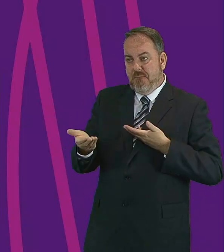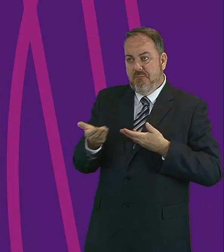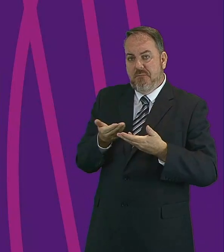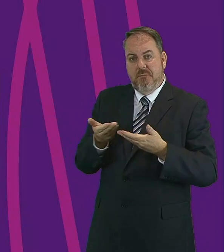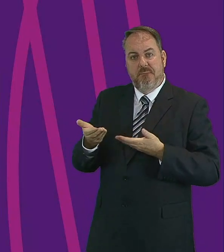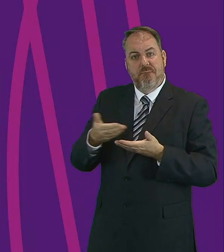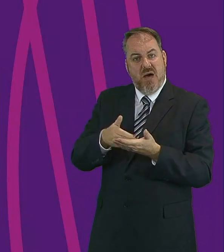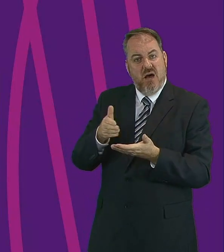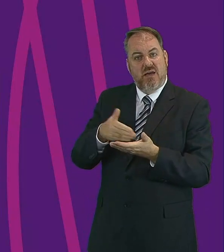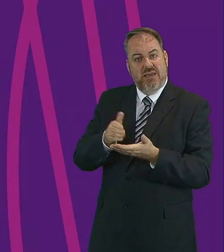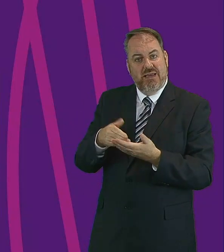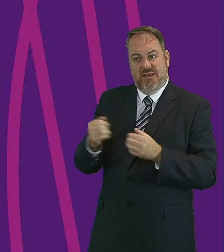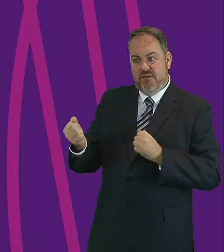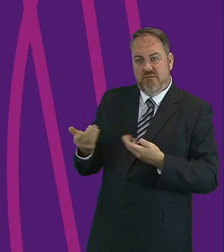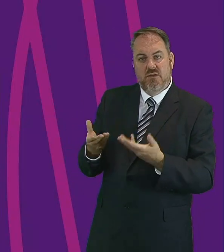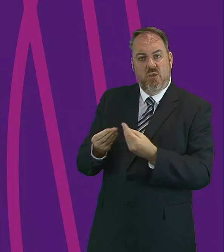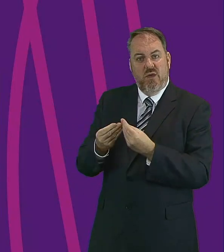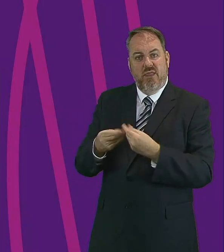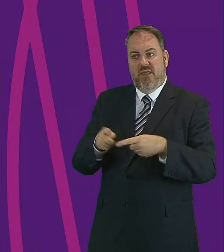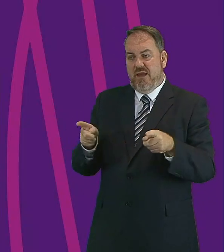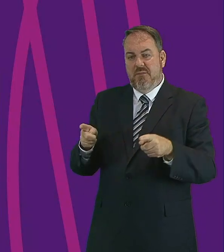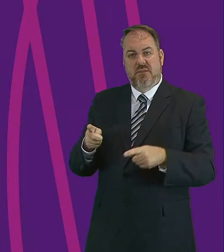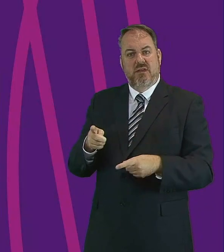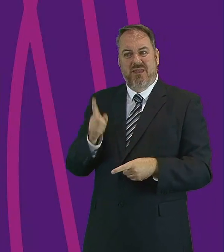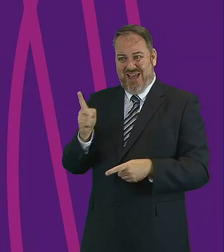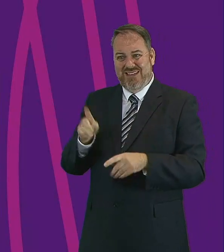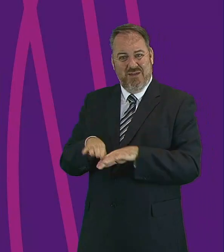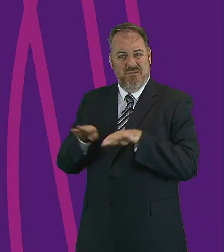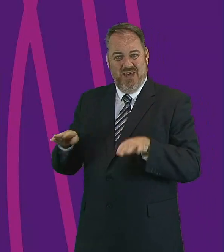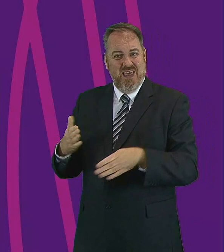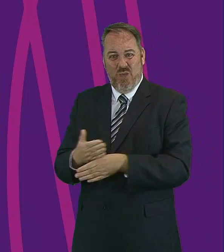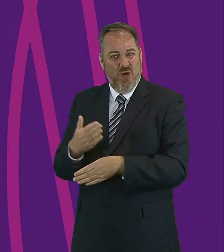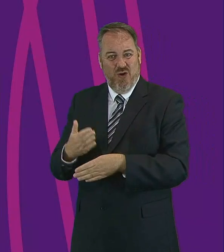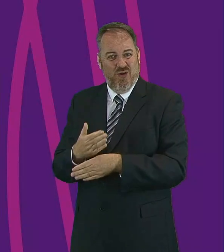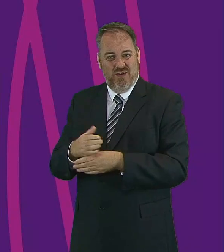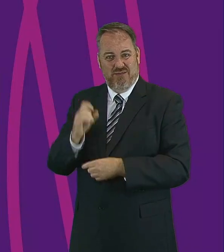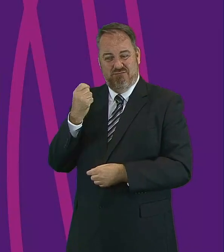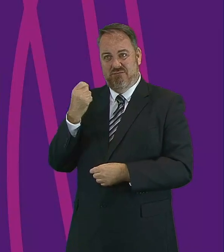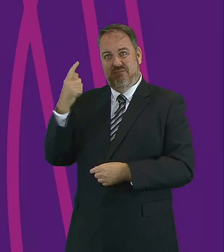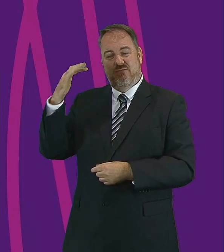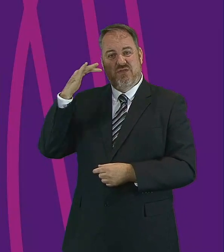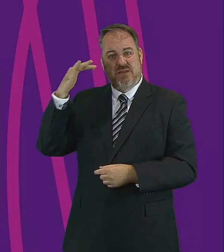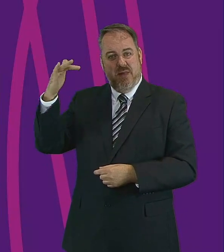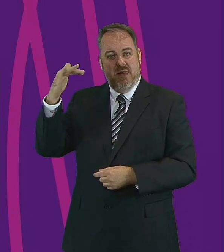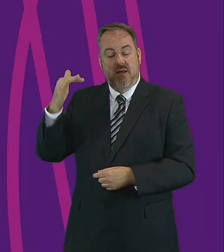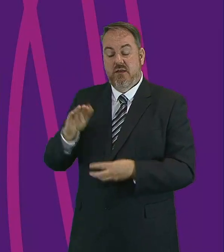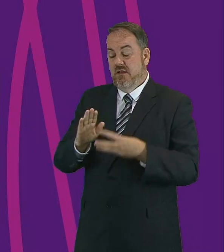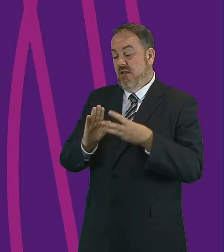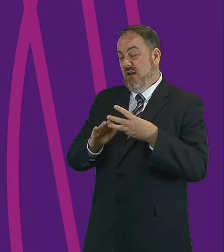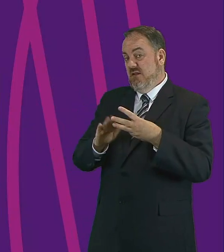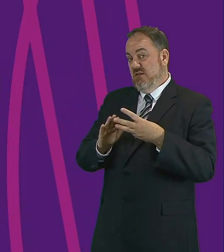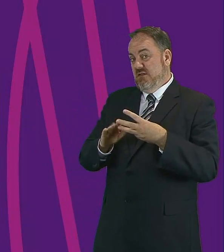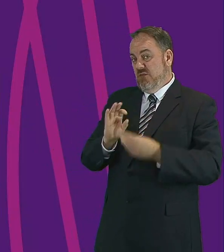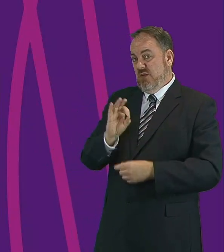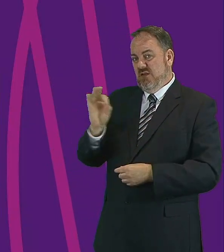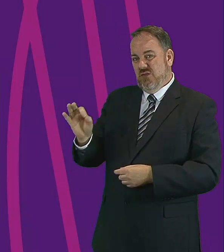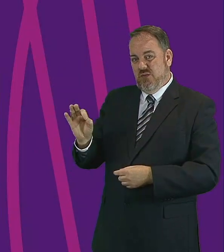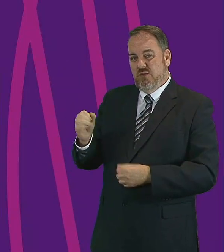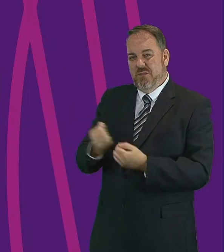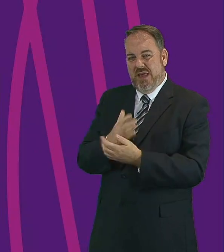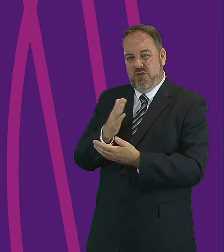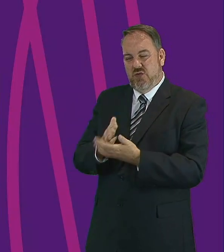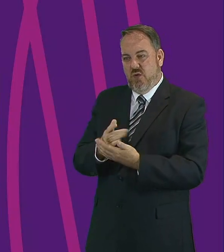recommended by our own Fair Work Commission? And finally, will you act to ensure that the extraordinary